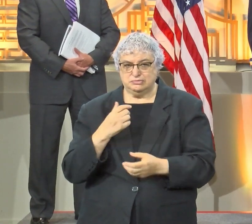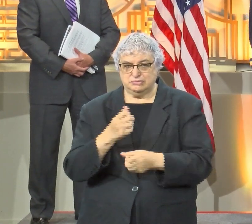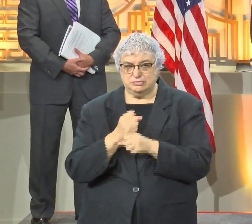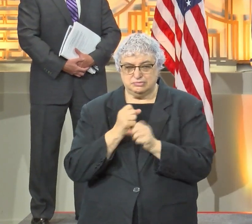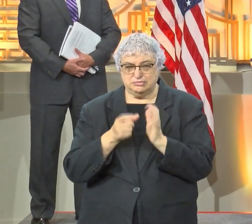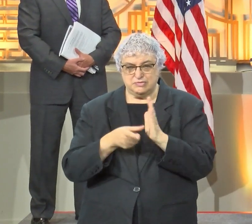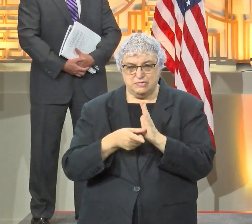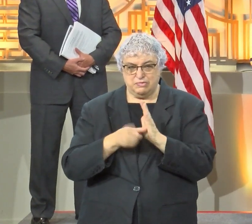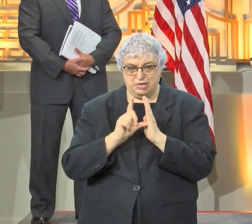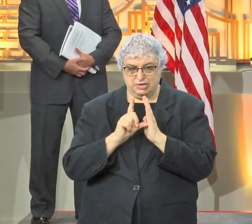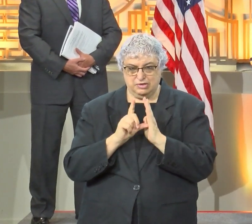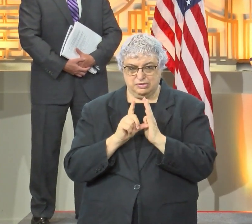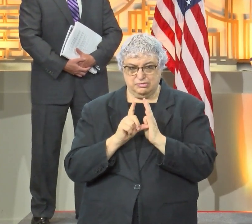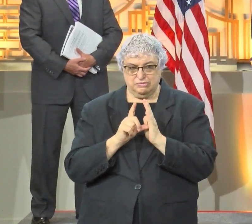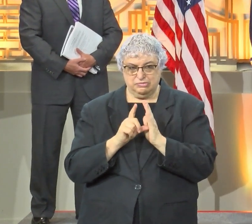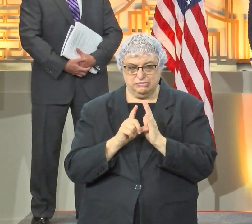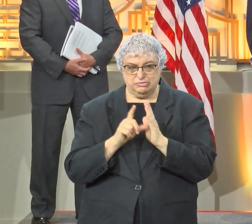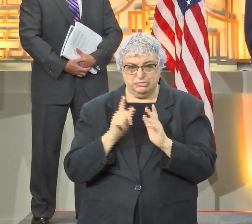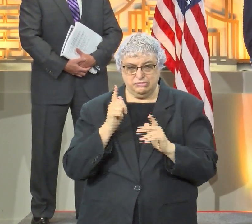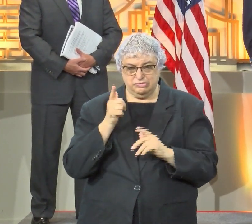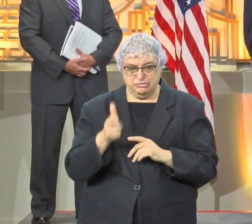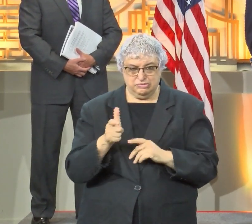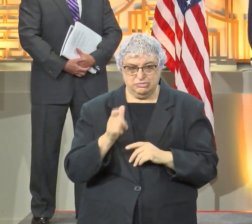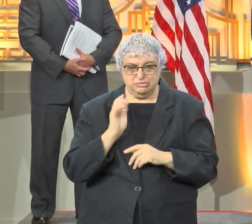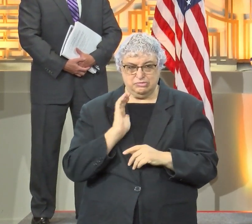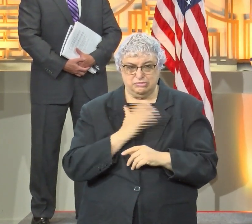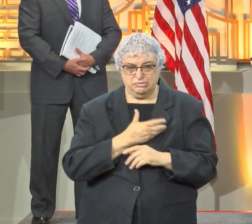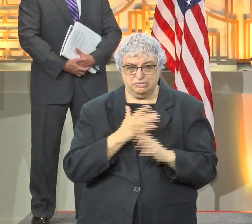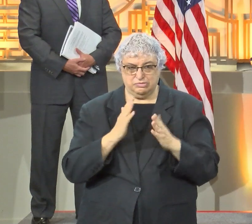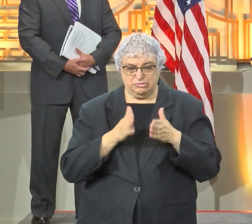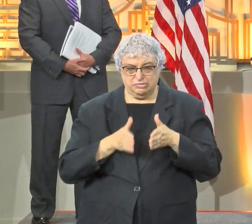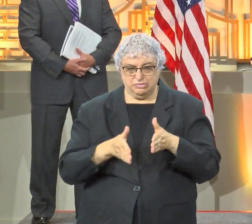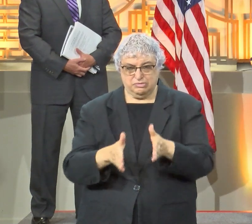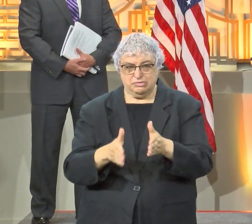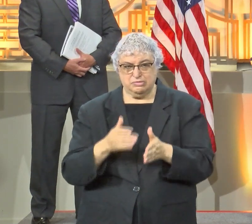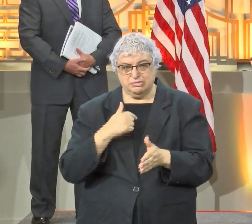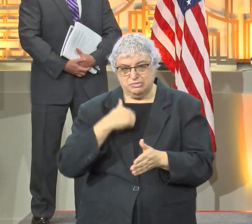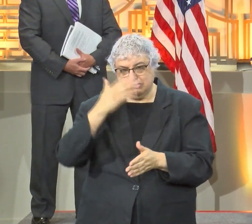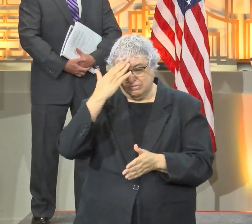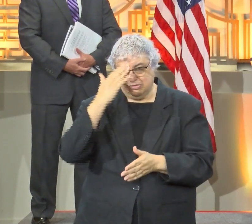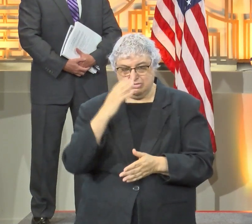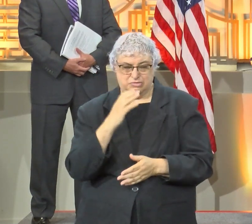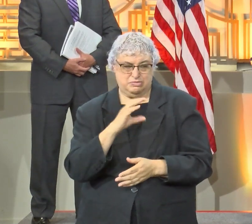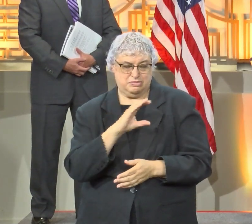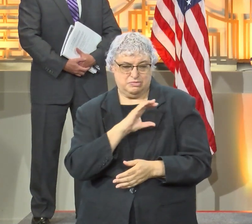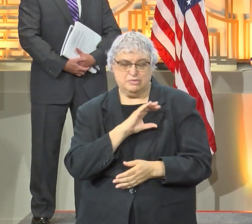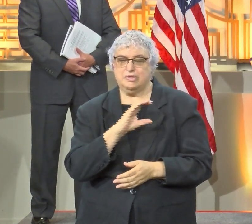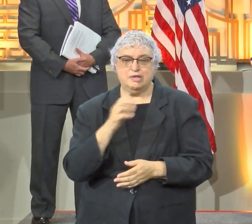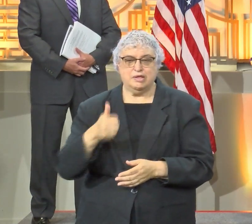ago a call of reported shooting on our streets. That I know Chief Acevedo, Chief